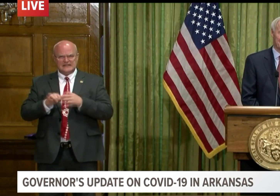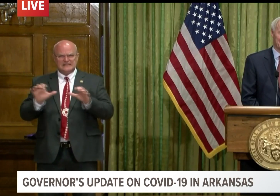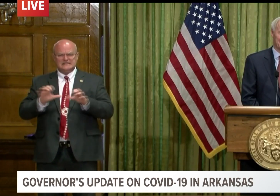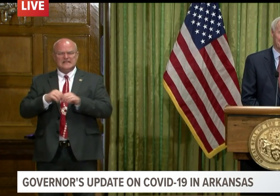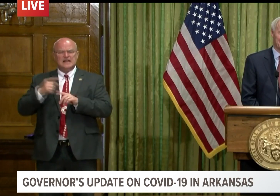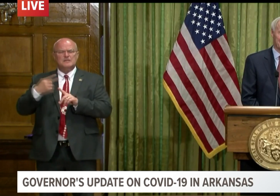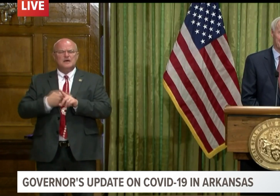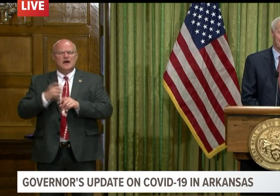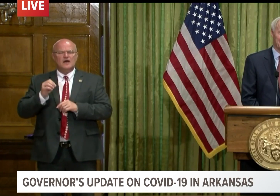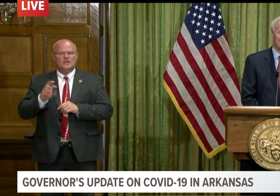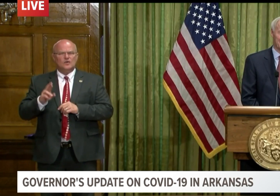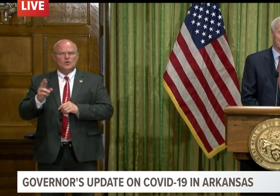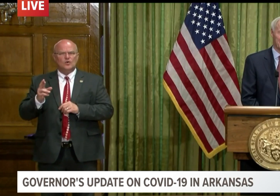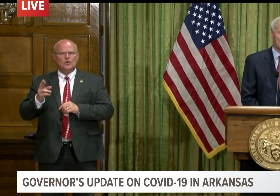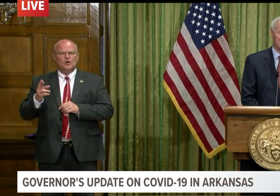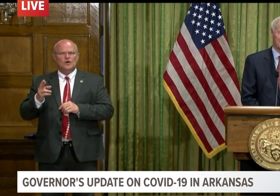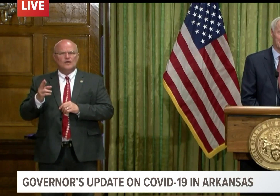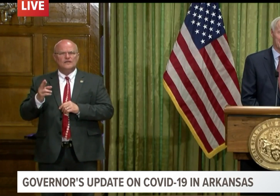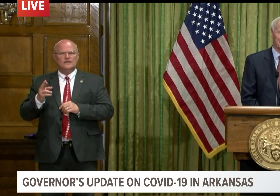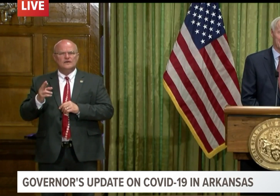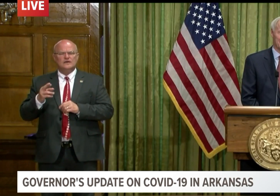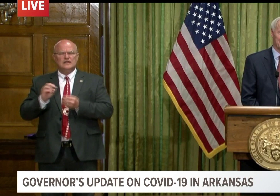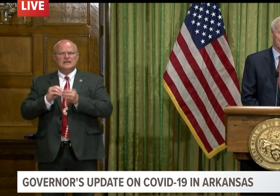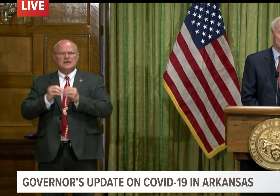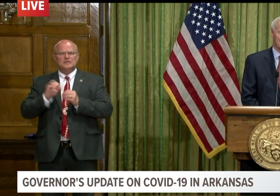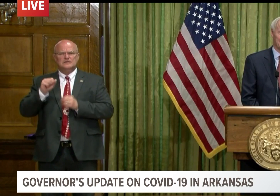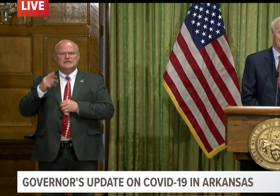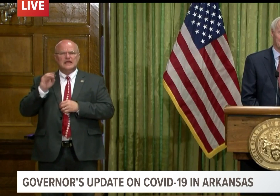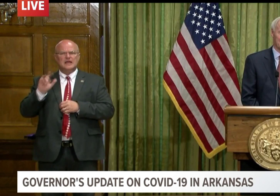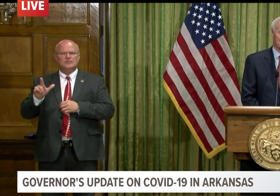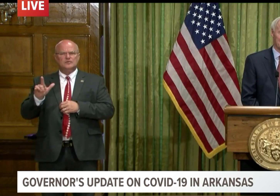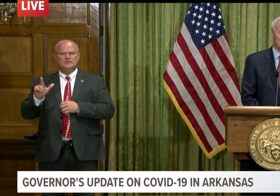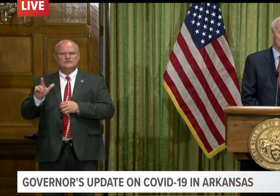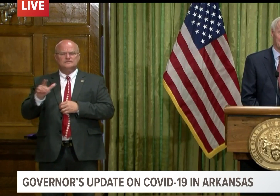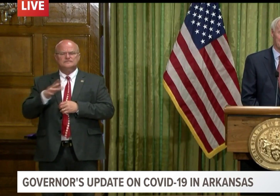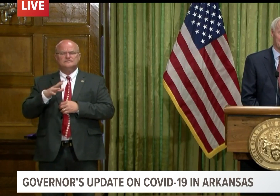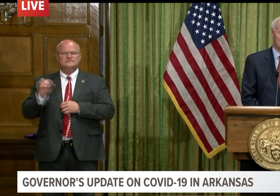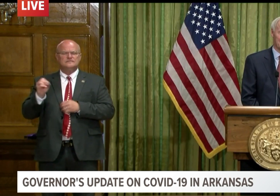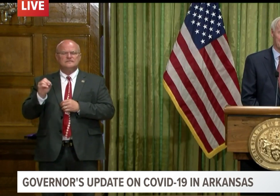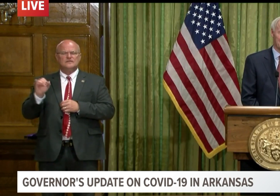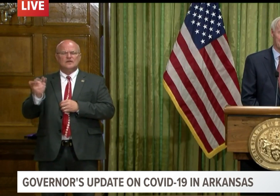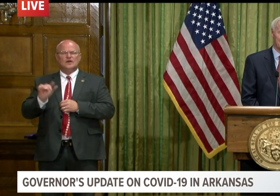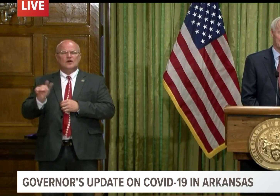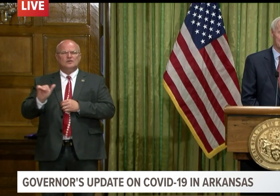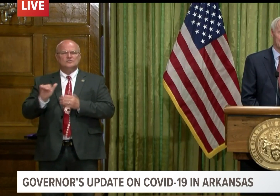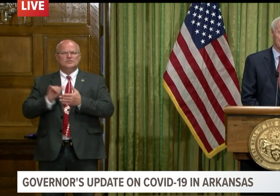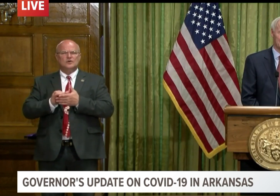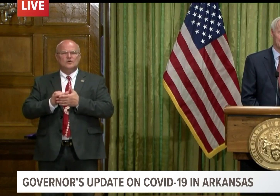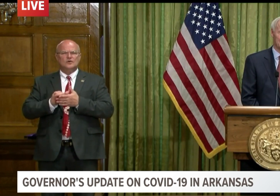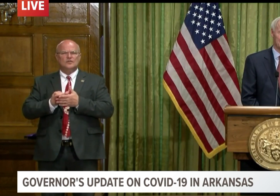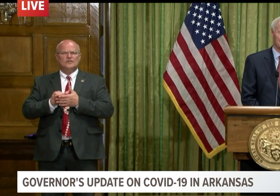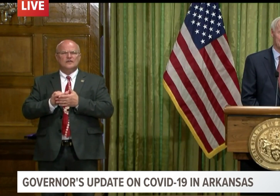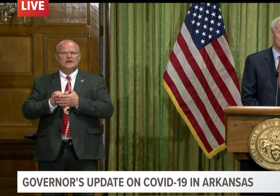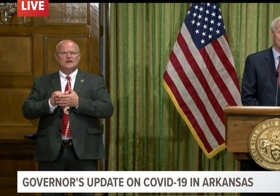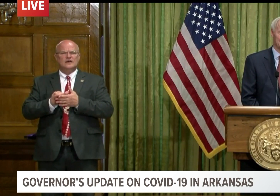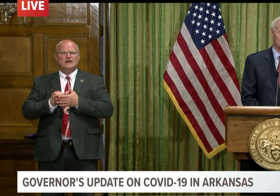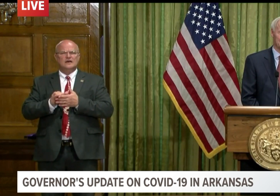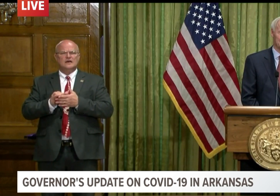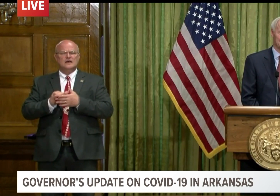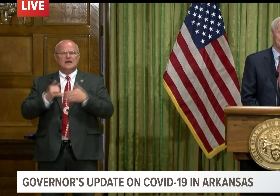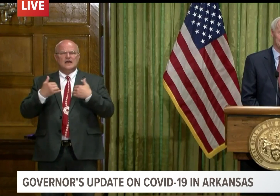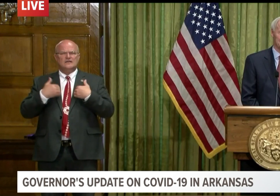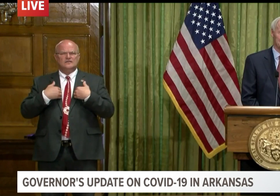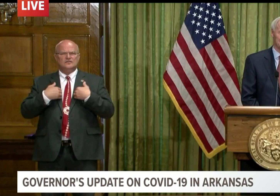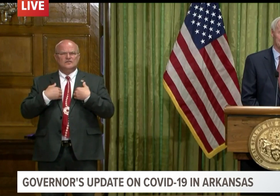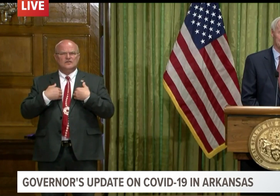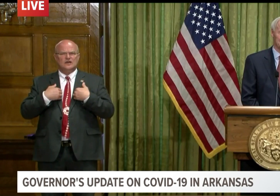in a month, or I guess what the total number was in April, just for context. And also the commitment from the CDC. Have you gotten